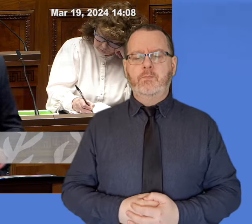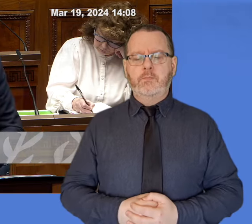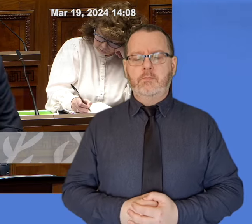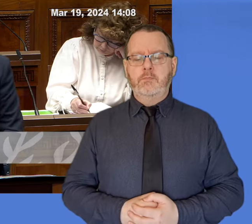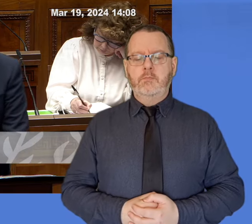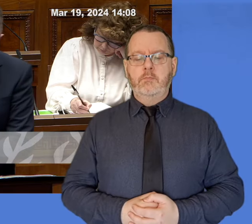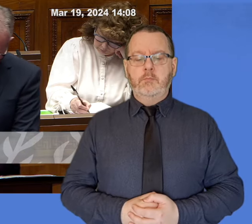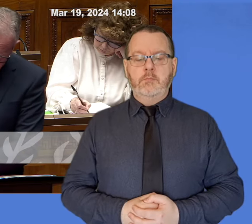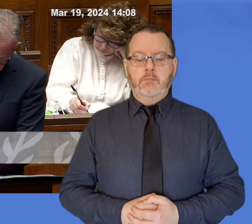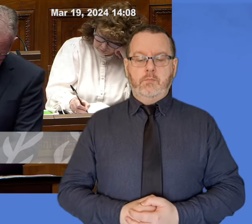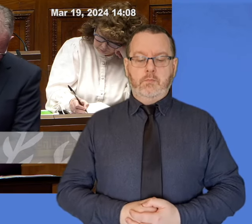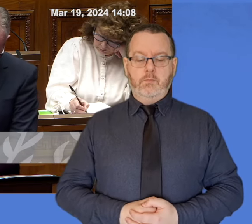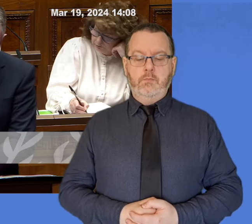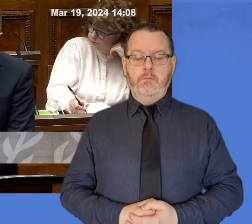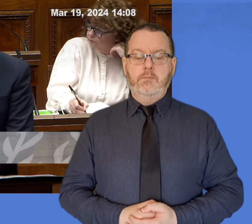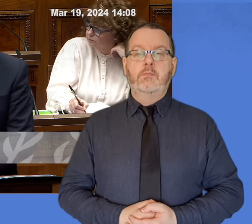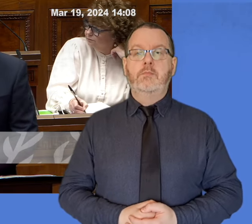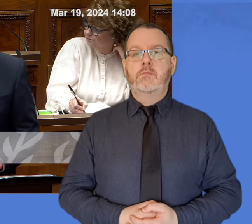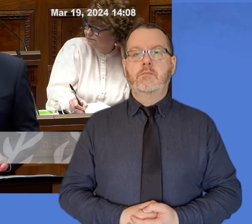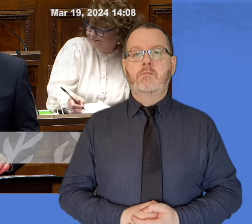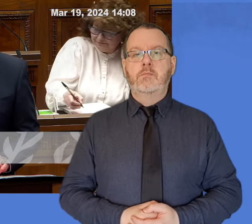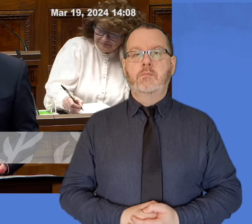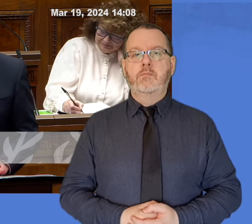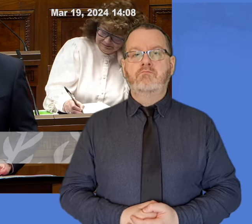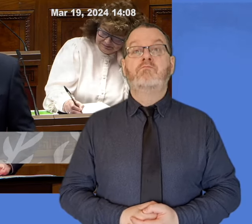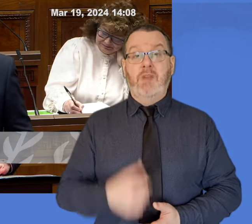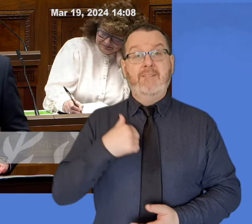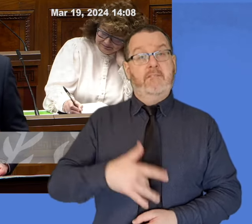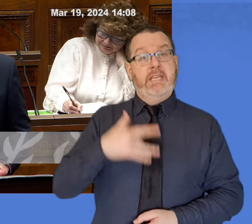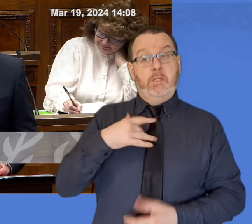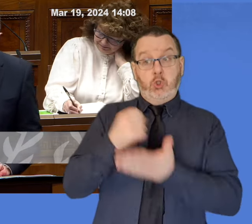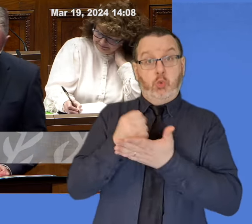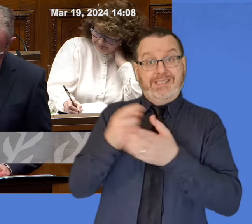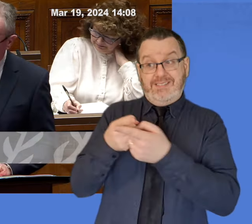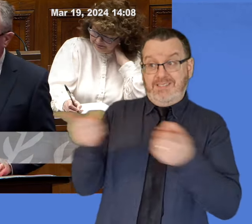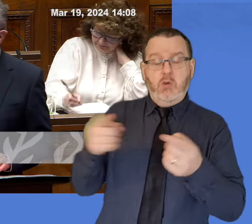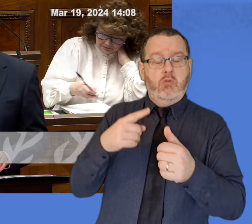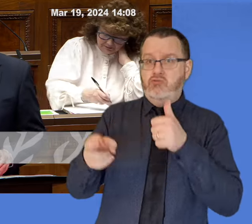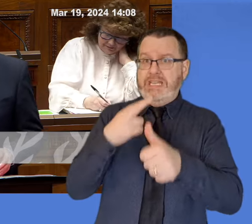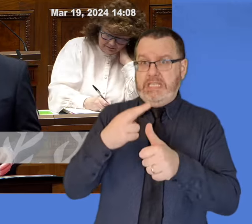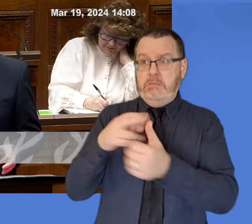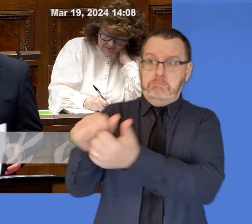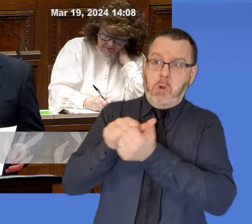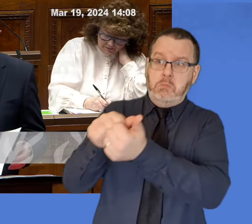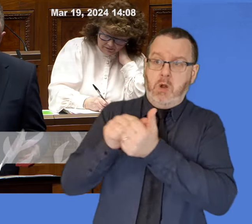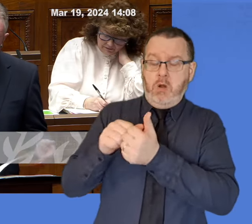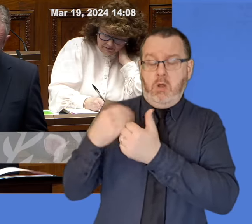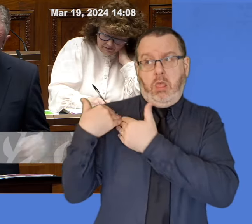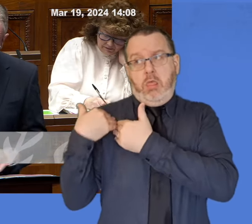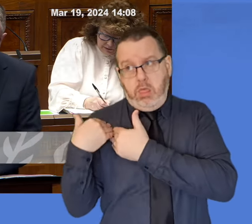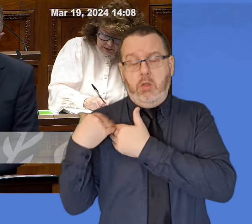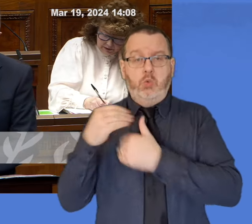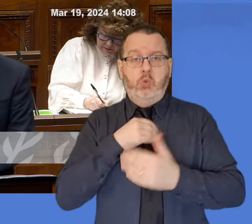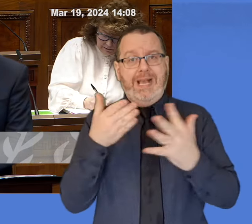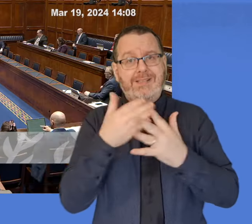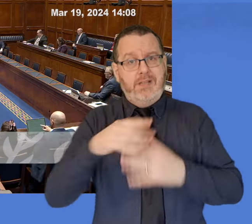My assessment is that students already take on a significant level of debt in order to access higher education, and adding to this debt is not the right approach. I am